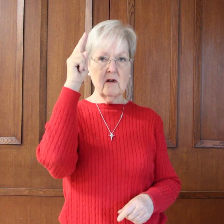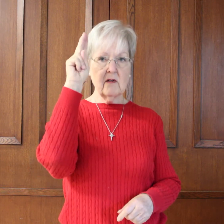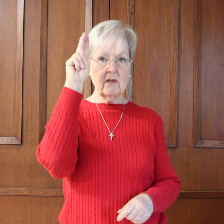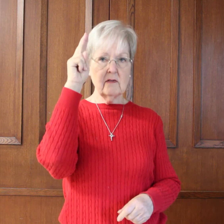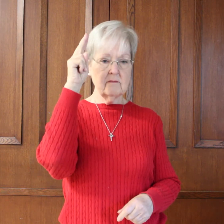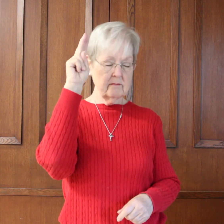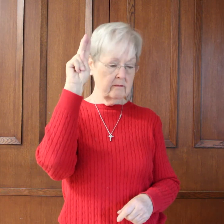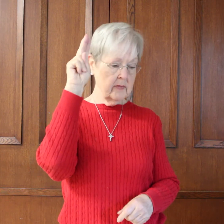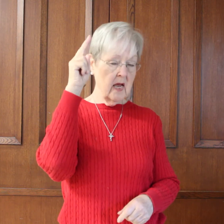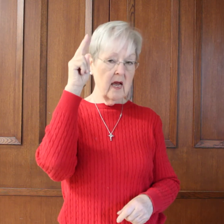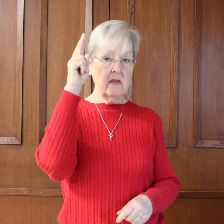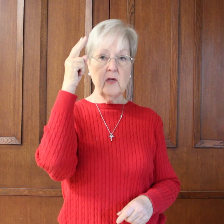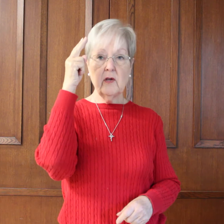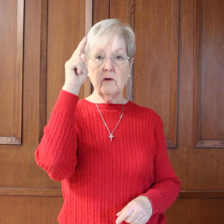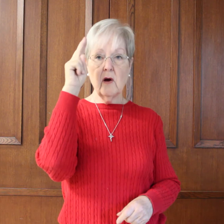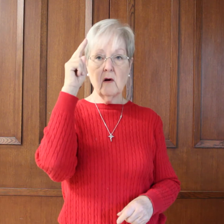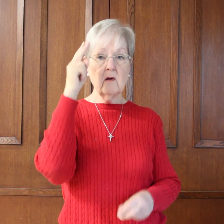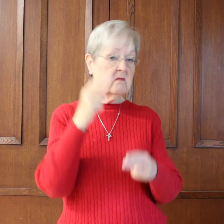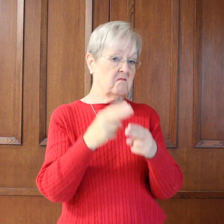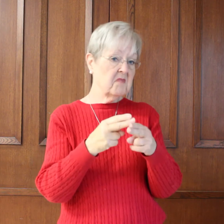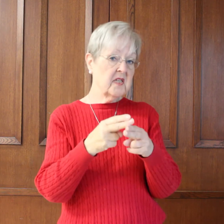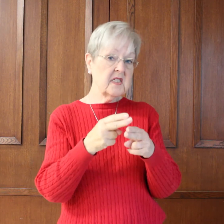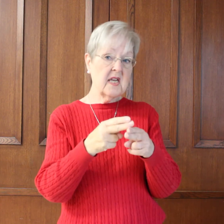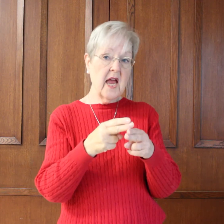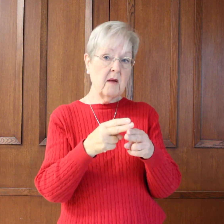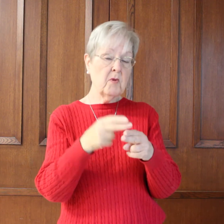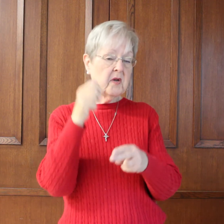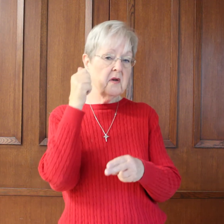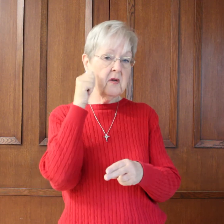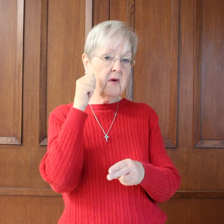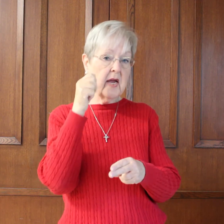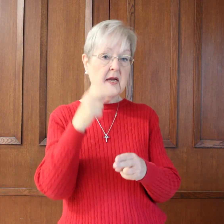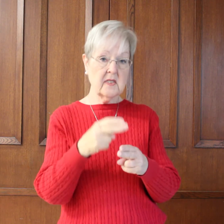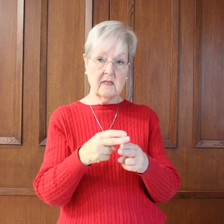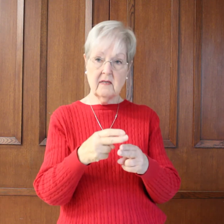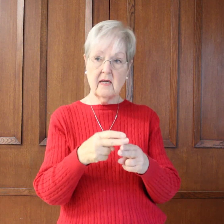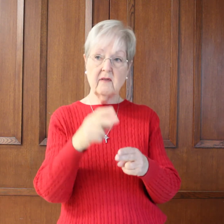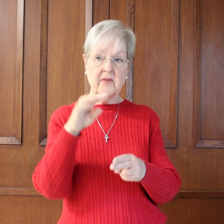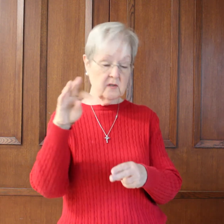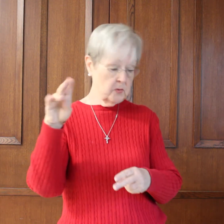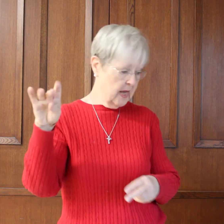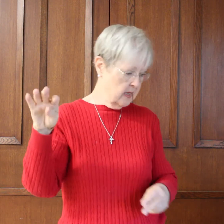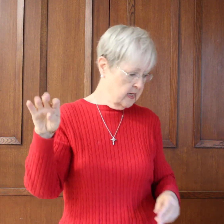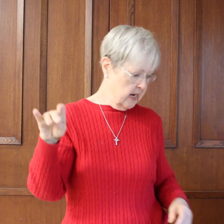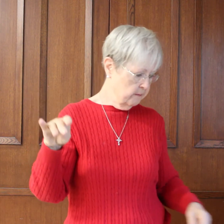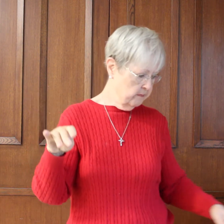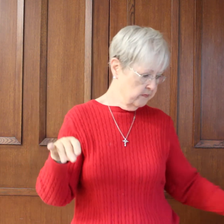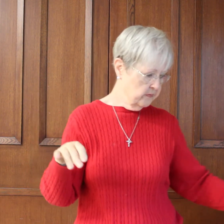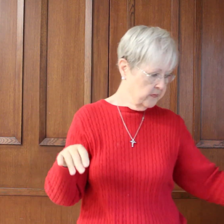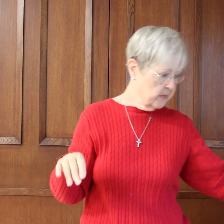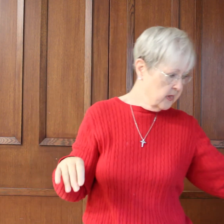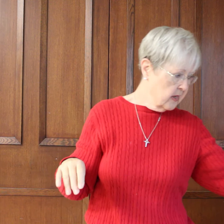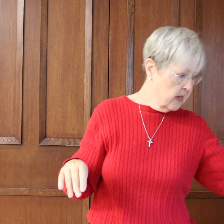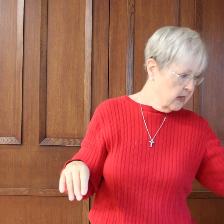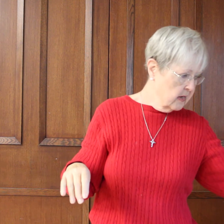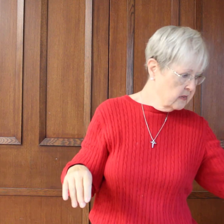uncle. And you can do uncle and his name, or you can do aunt and the finger spell and name.